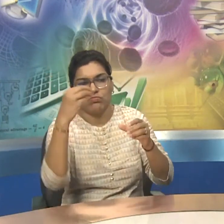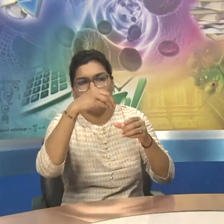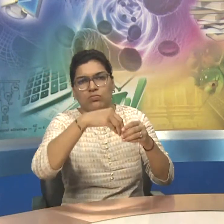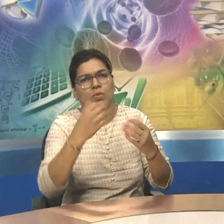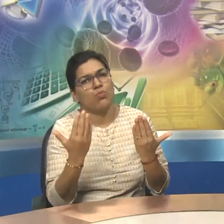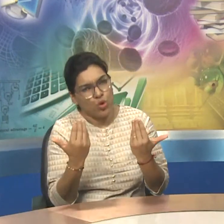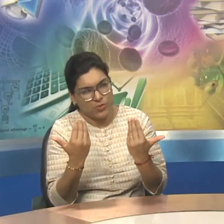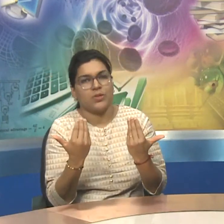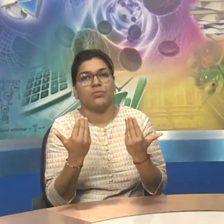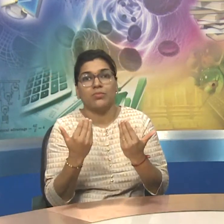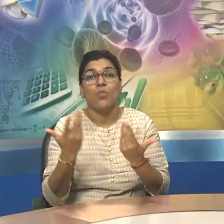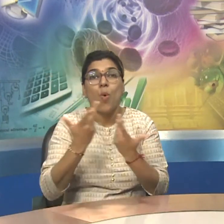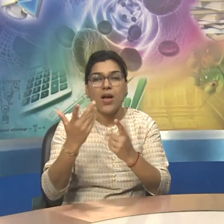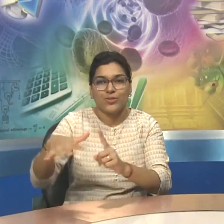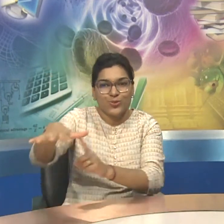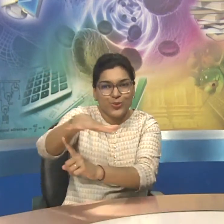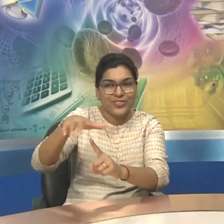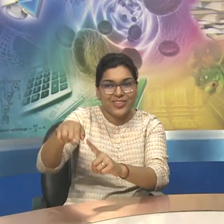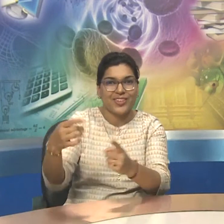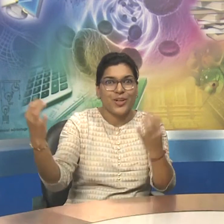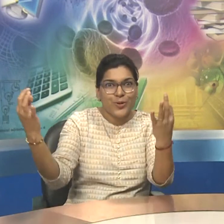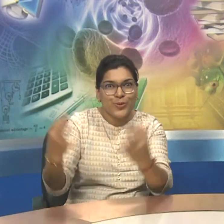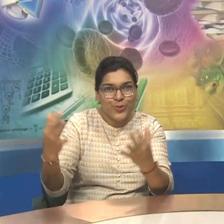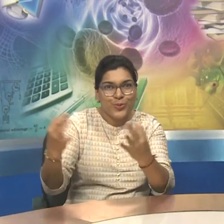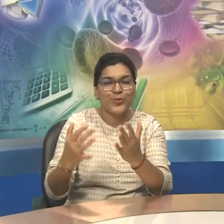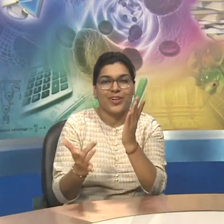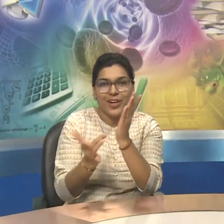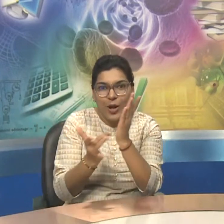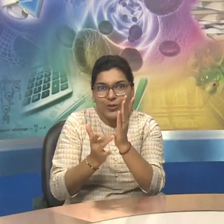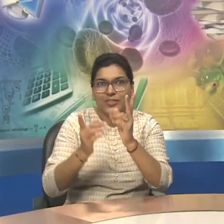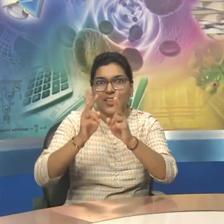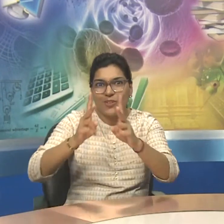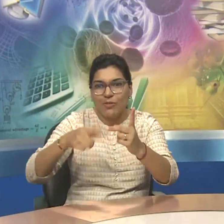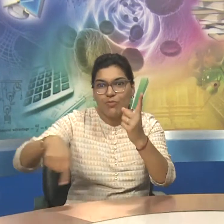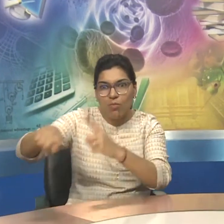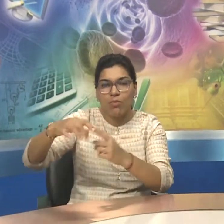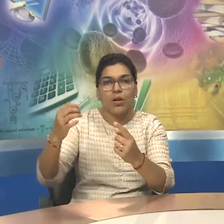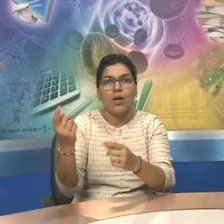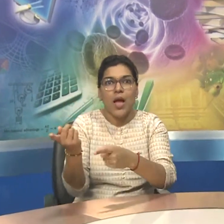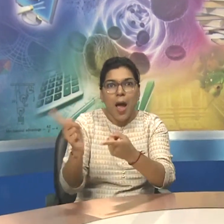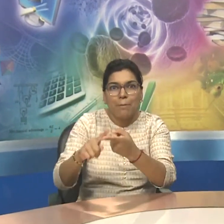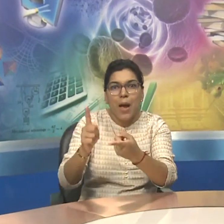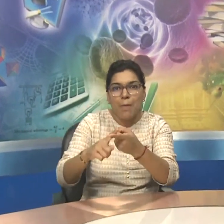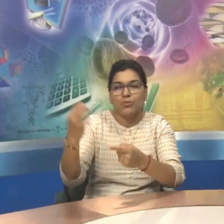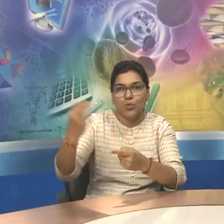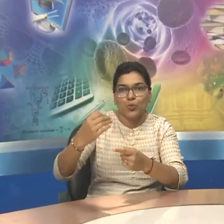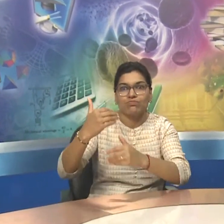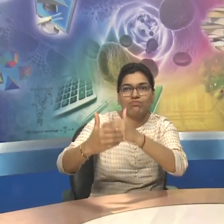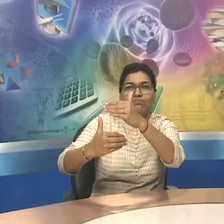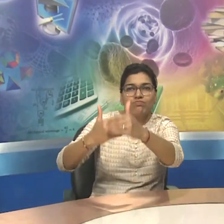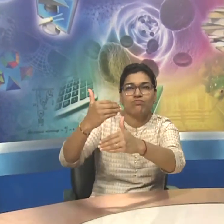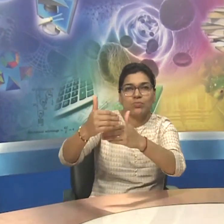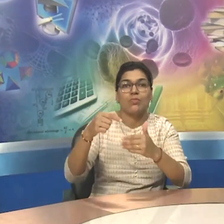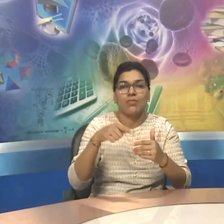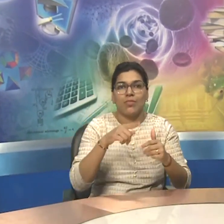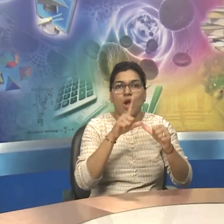And few changes which is required as per the